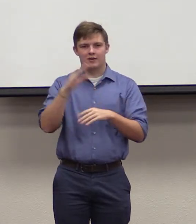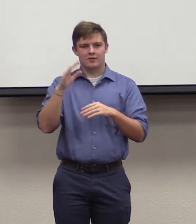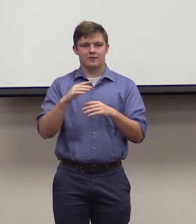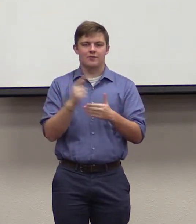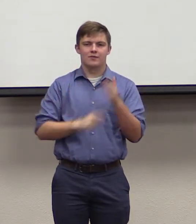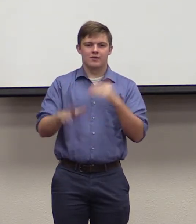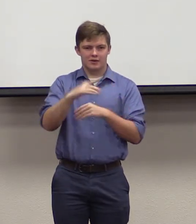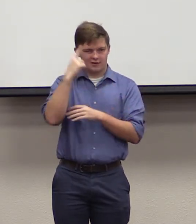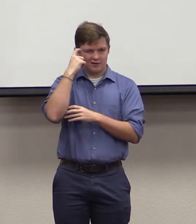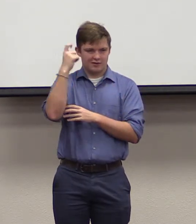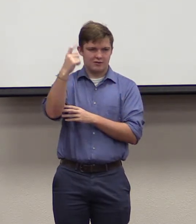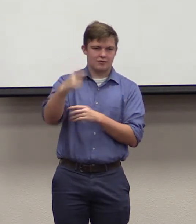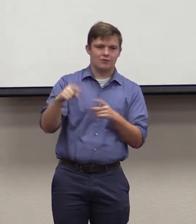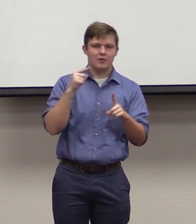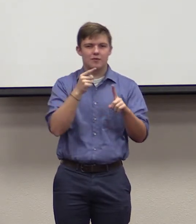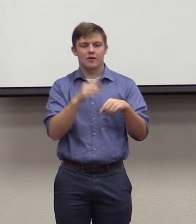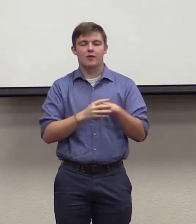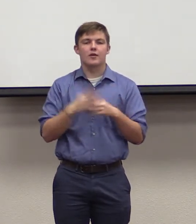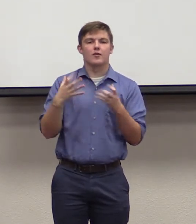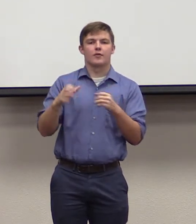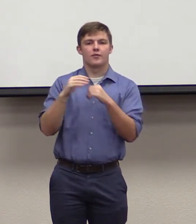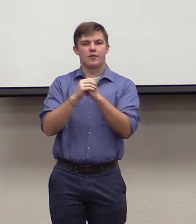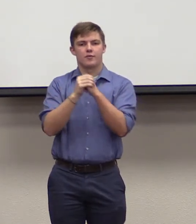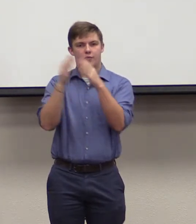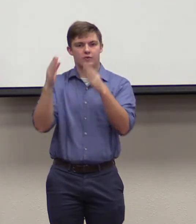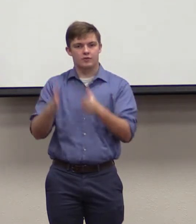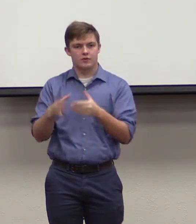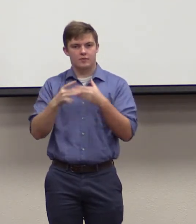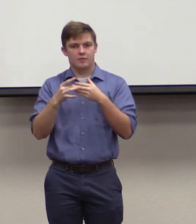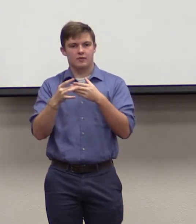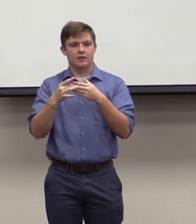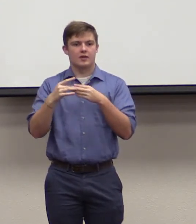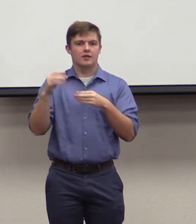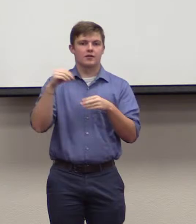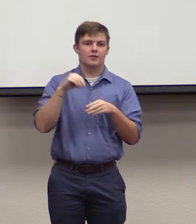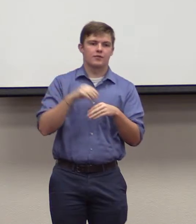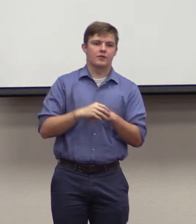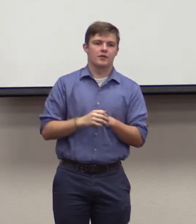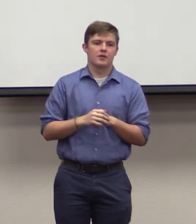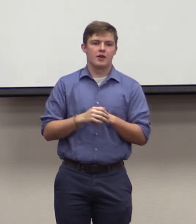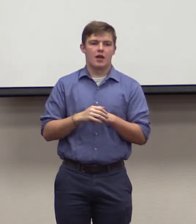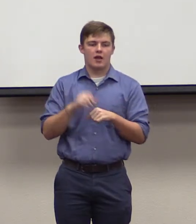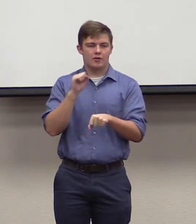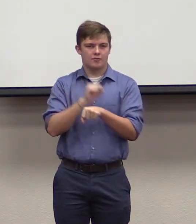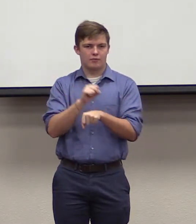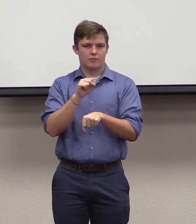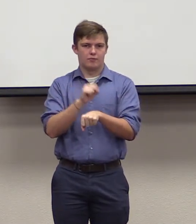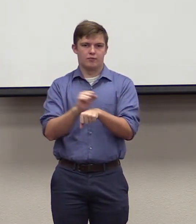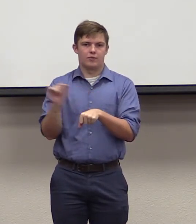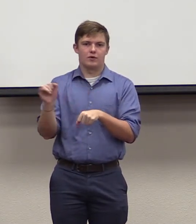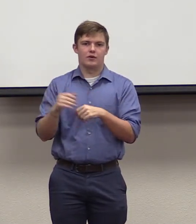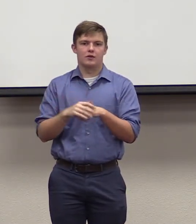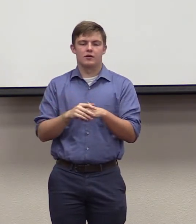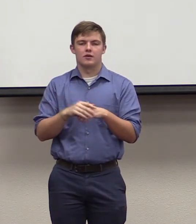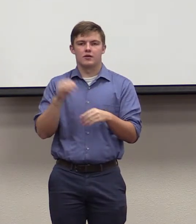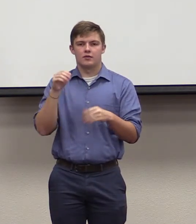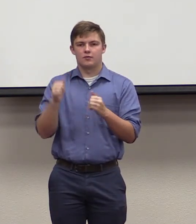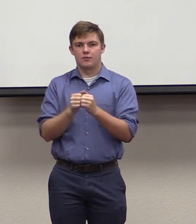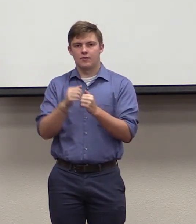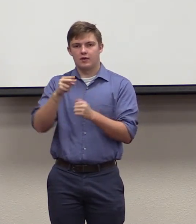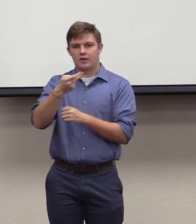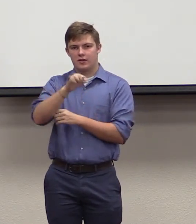Church of Christ as the worship leader and work with Heritage Bible College as a teacher during summer classes. Know that they've already